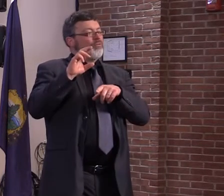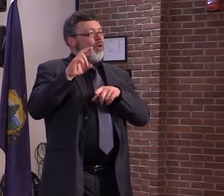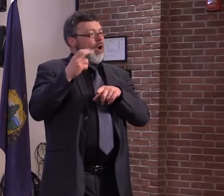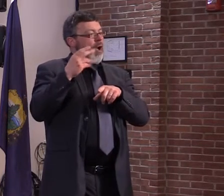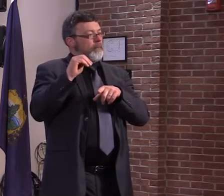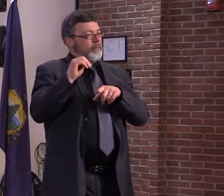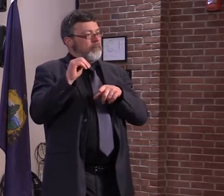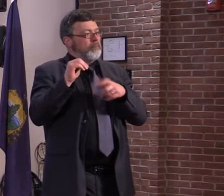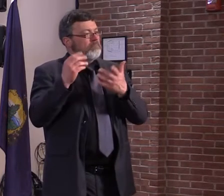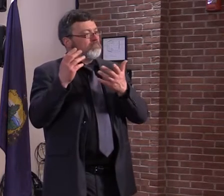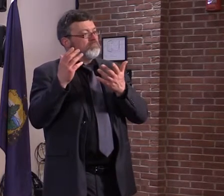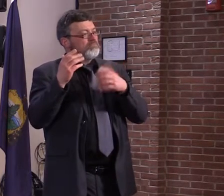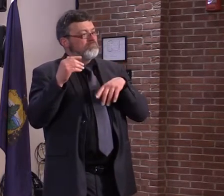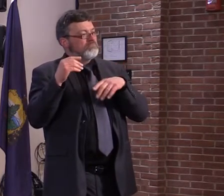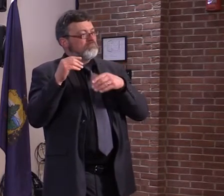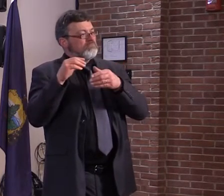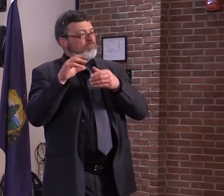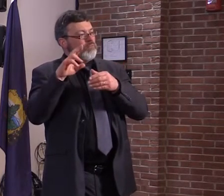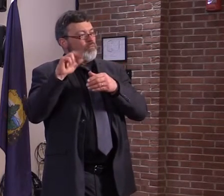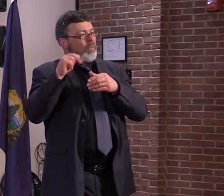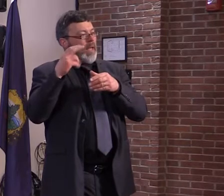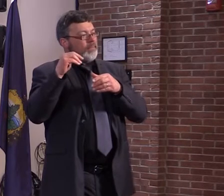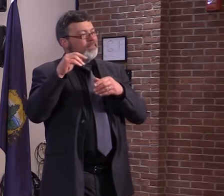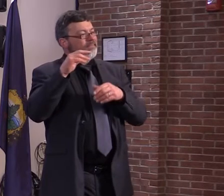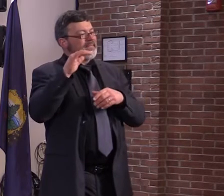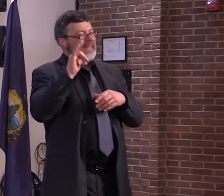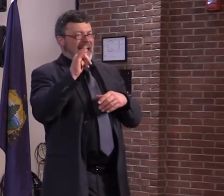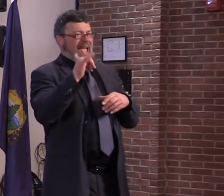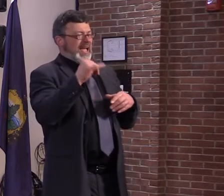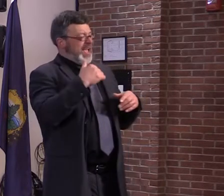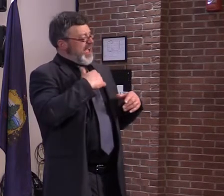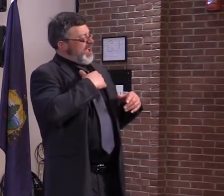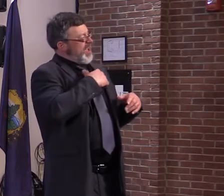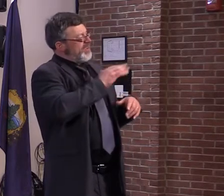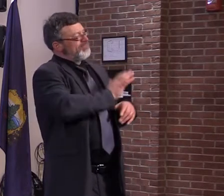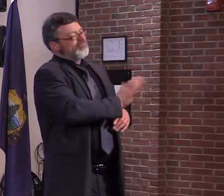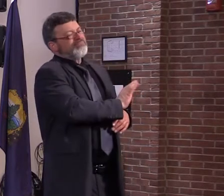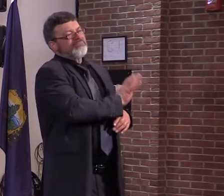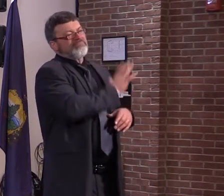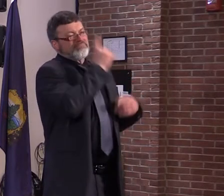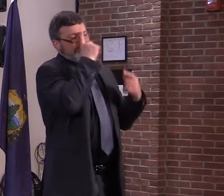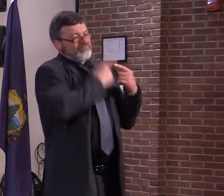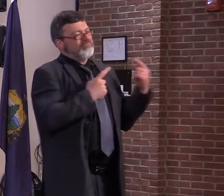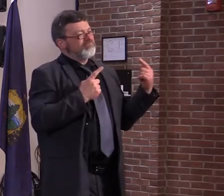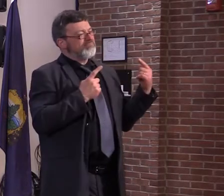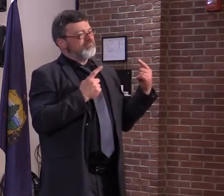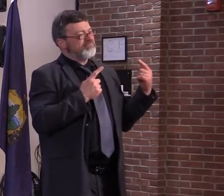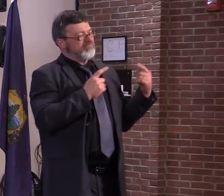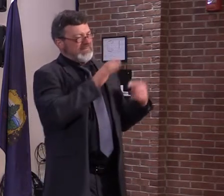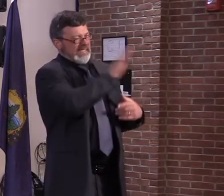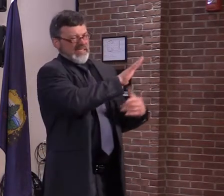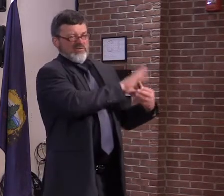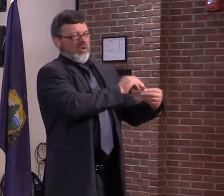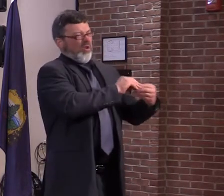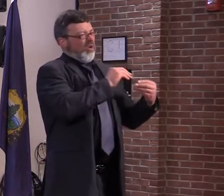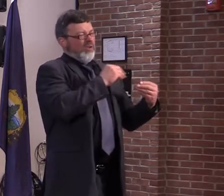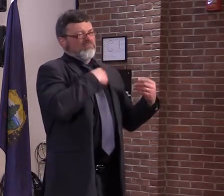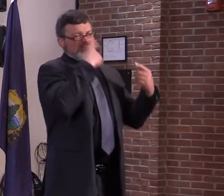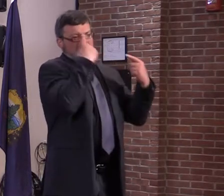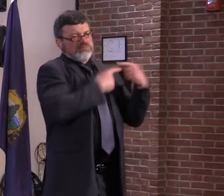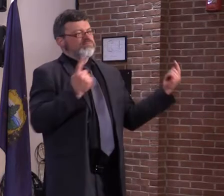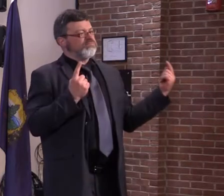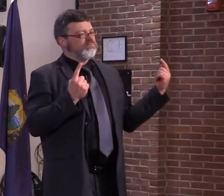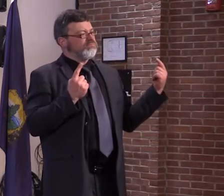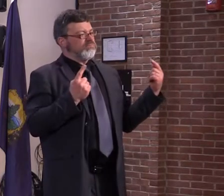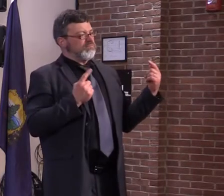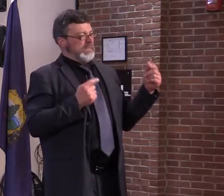that it's attached to, I did condemn him. So I don't know what the story, I don't understand it myself. I was bewildered. I'm sure if